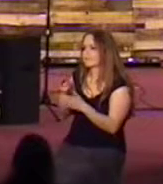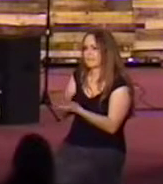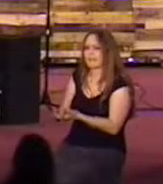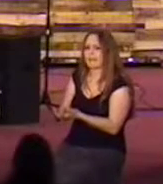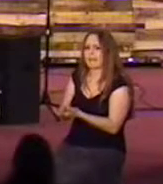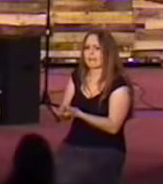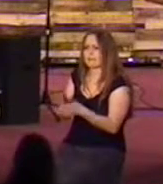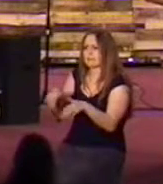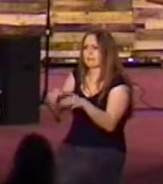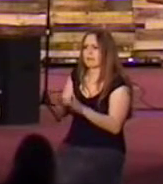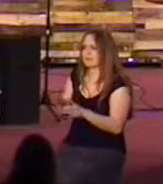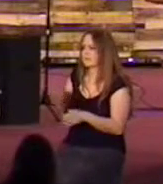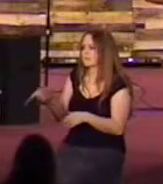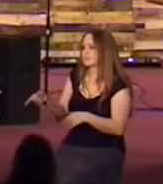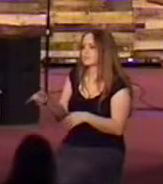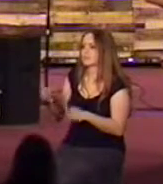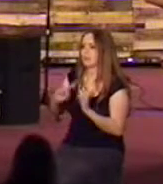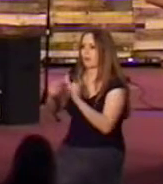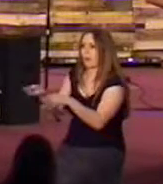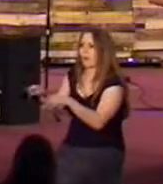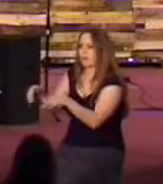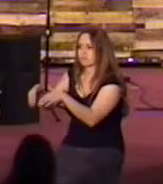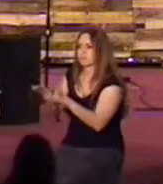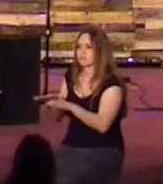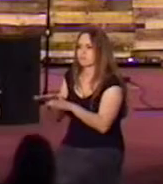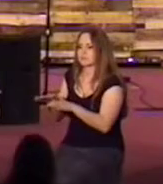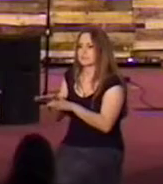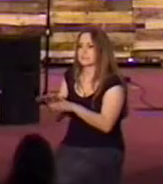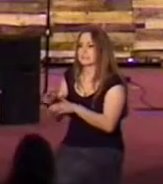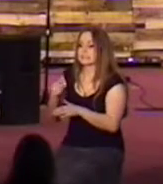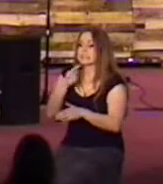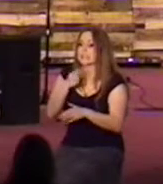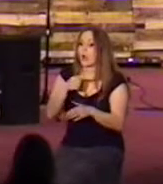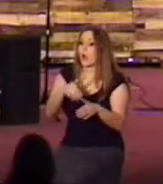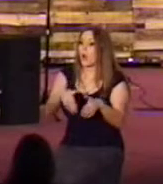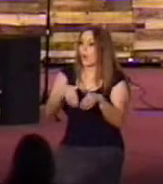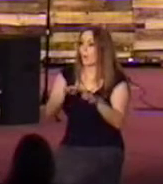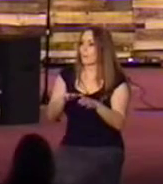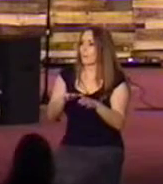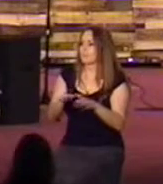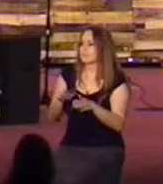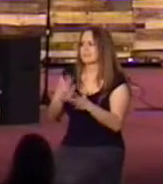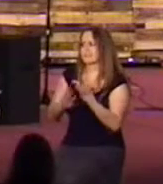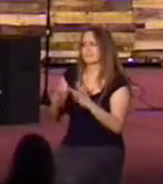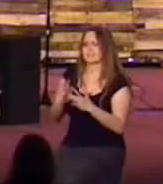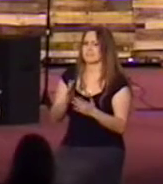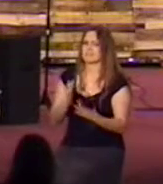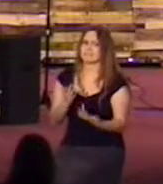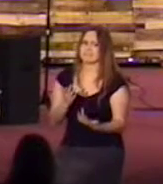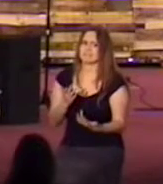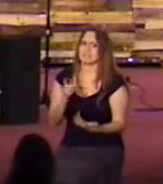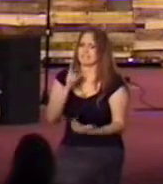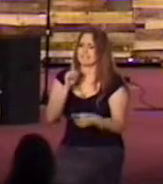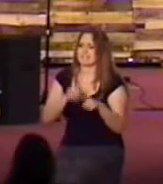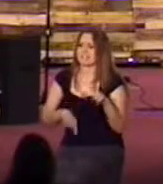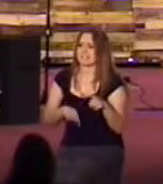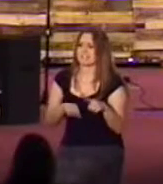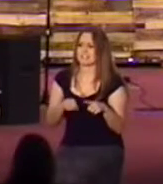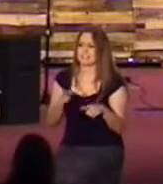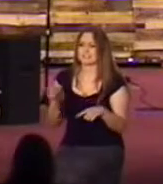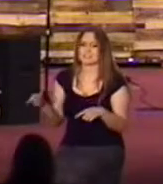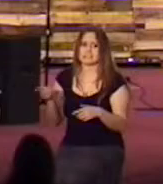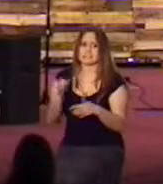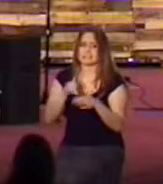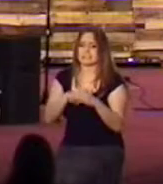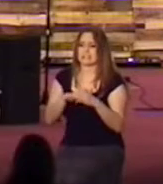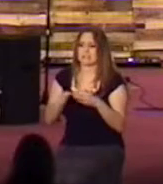he says something really weird. He says, open the tomb up. And they're like, Jesus, this is going to stink. He's been in there a while now. You